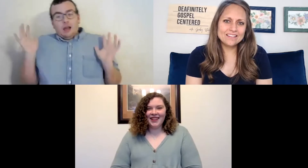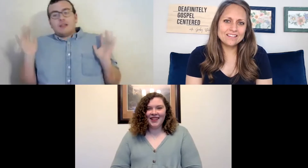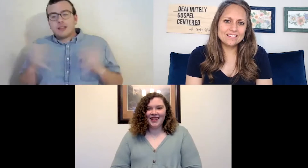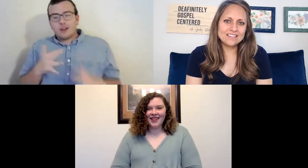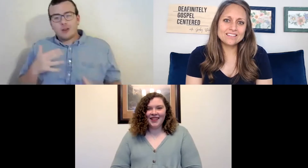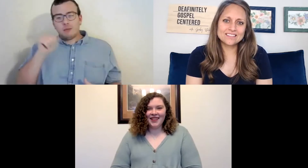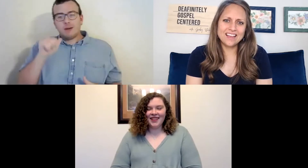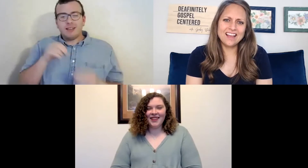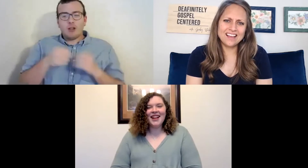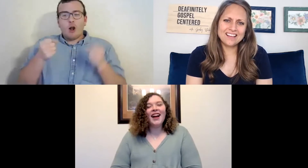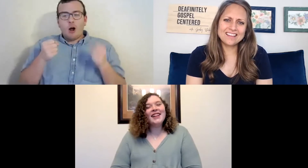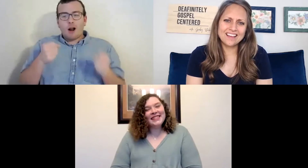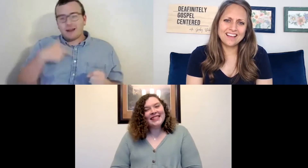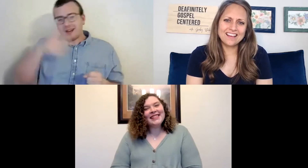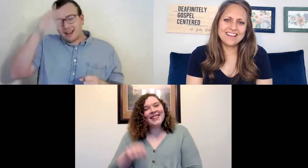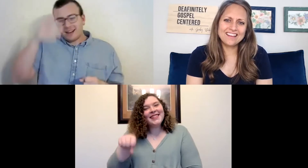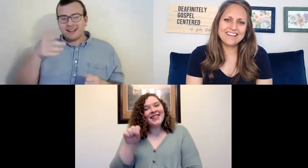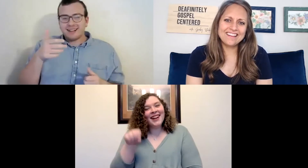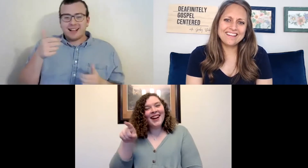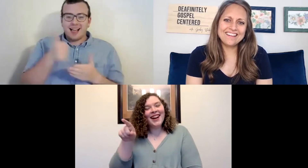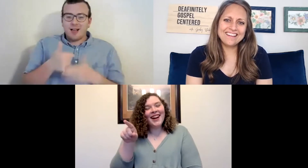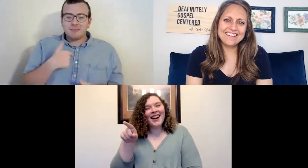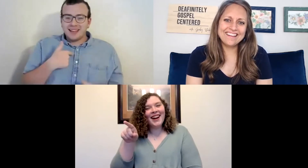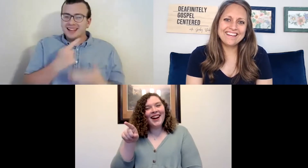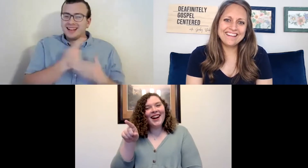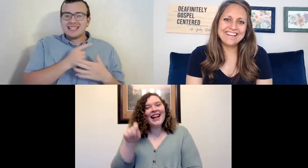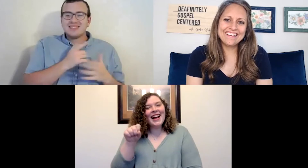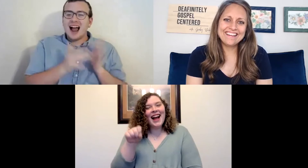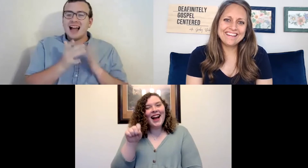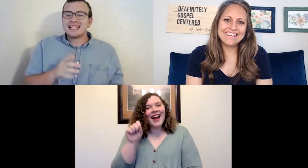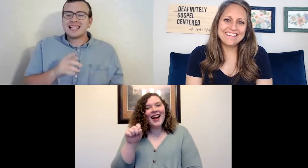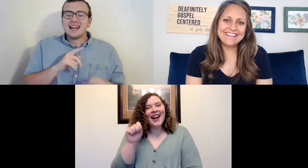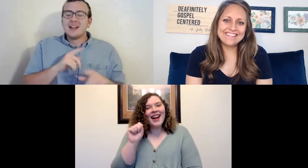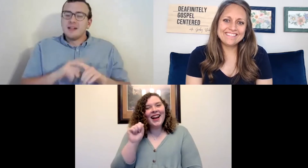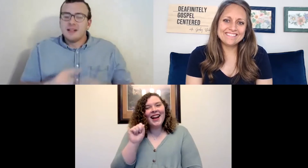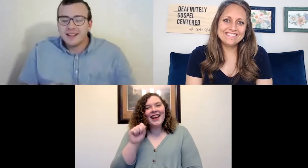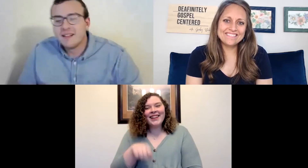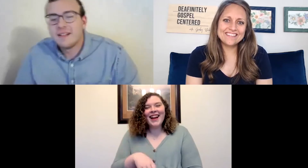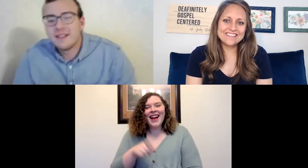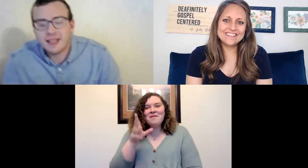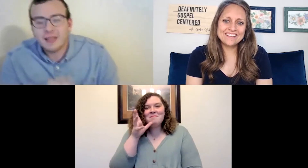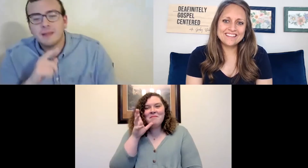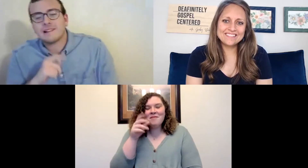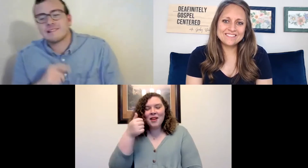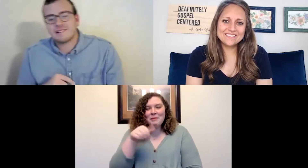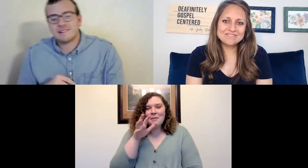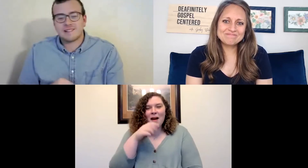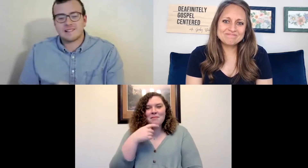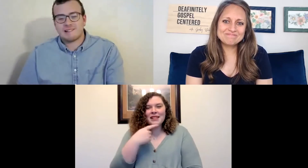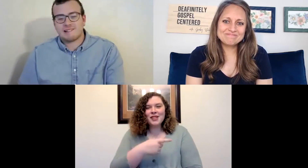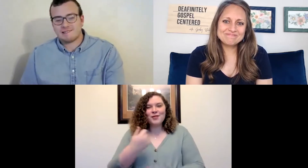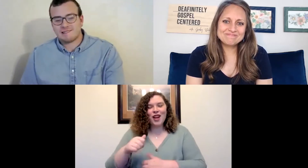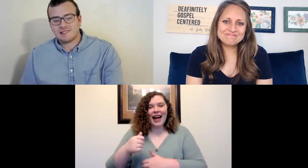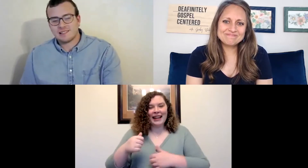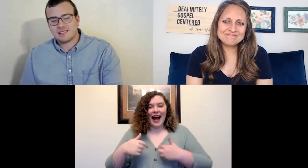what hell was and everything. So then I talked to my dad about receiving Christ. Right. Yeah. Yeah,